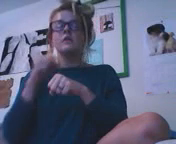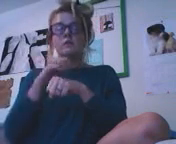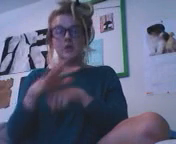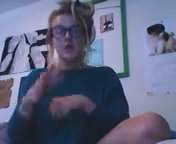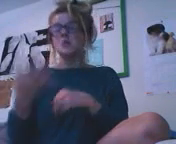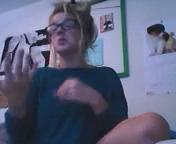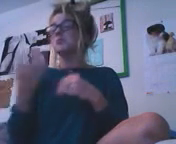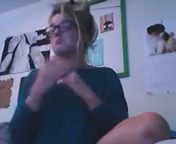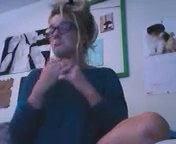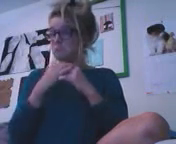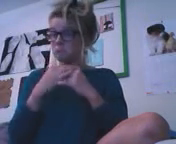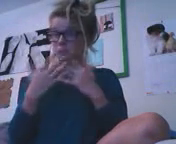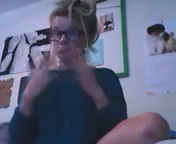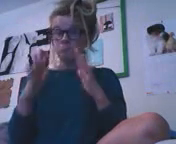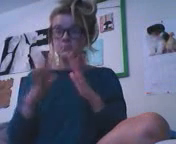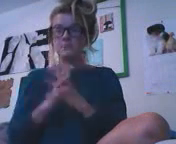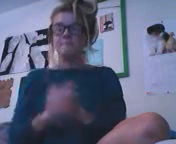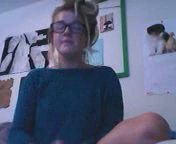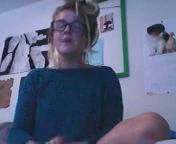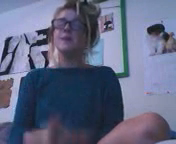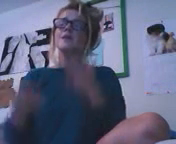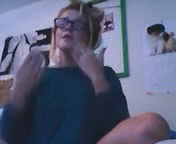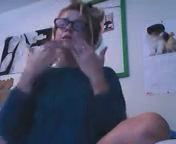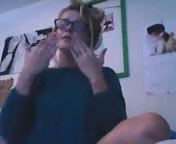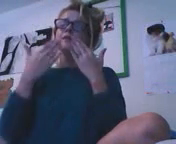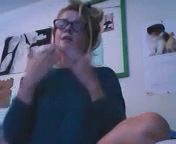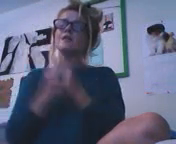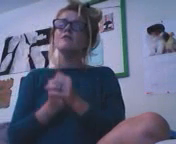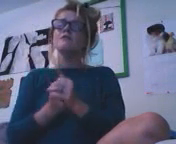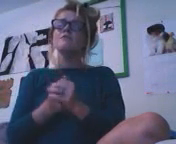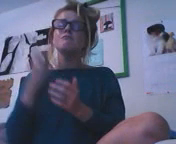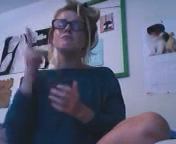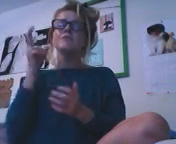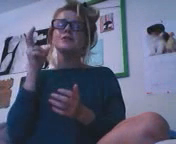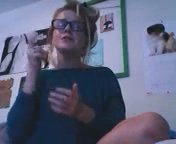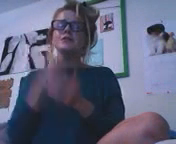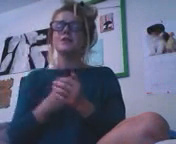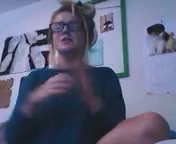Thanks for listening to Chemistry Solutions.